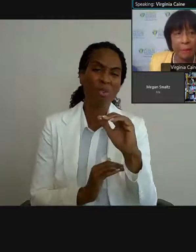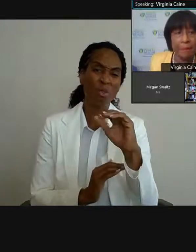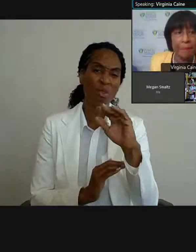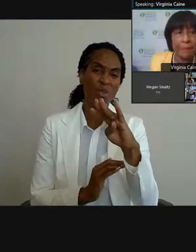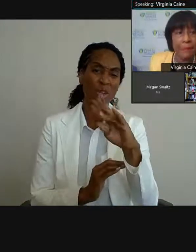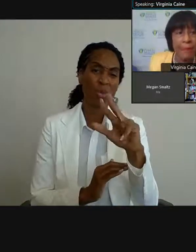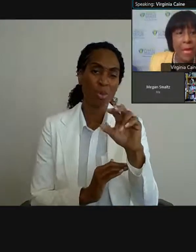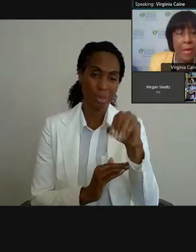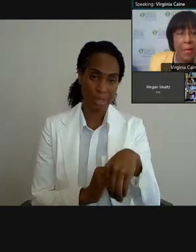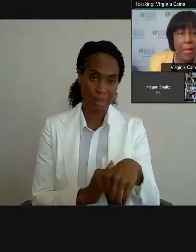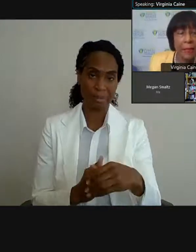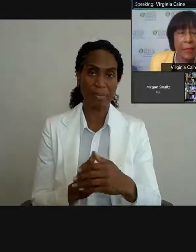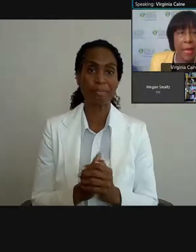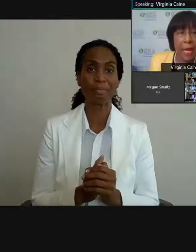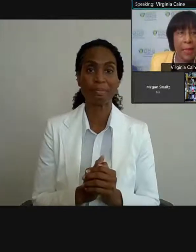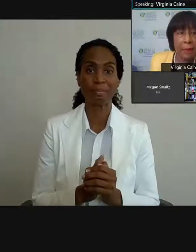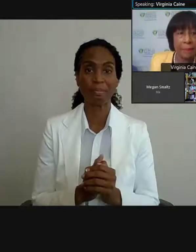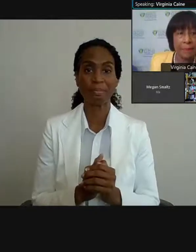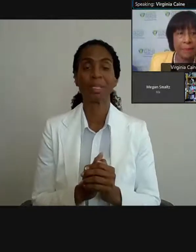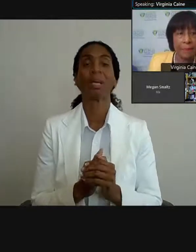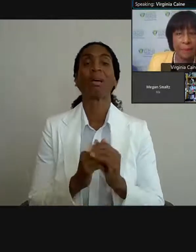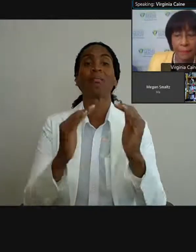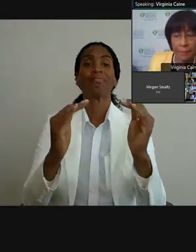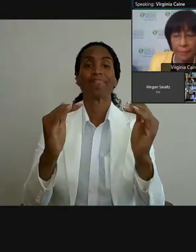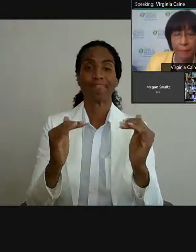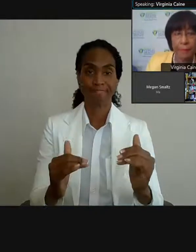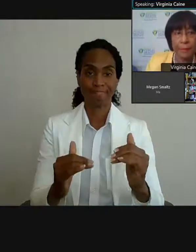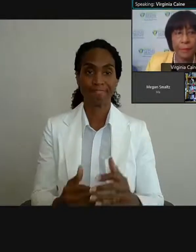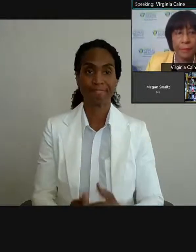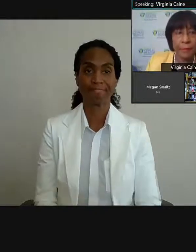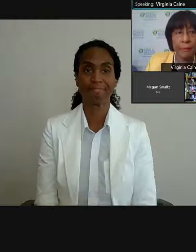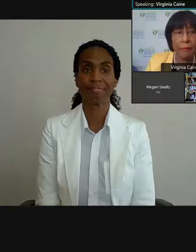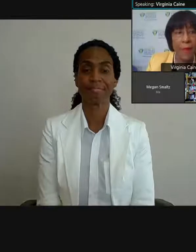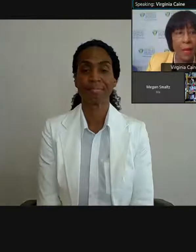43%. Next slide.